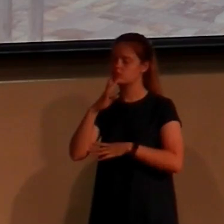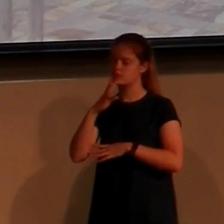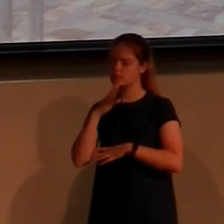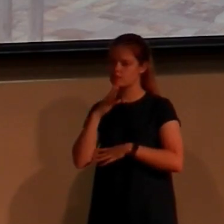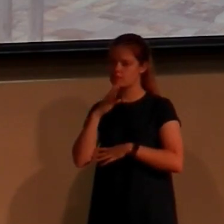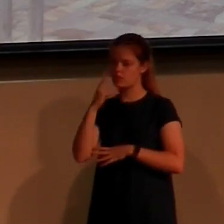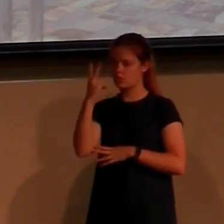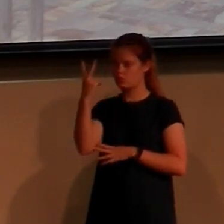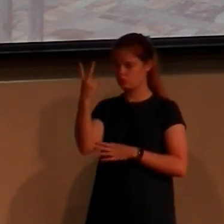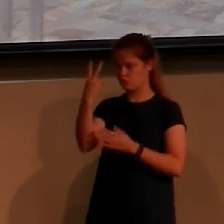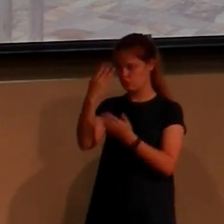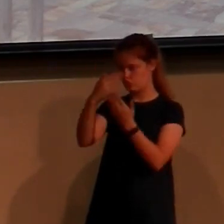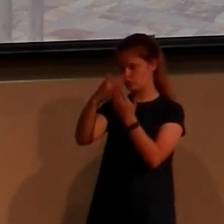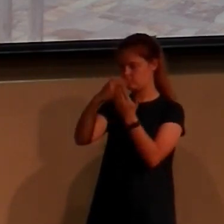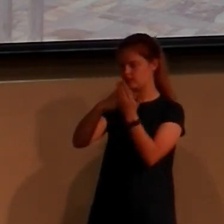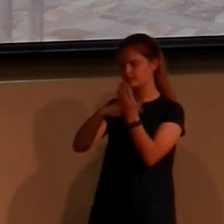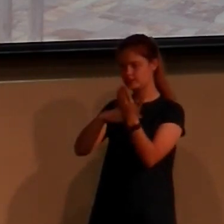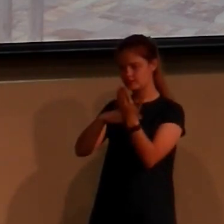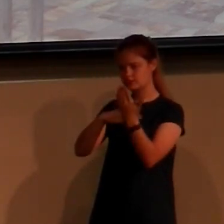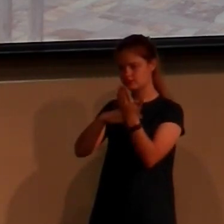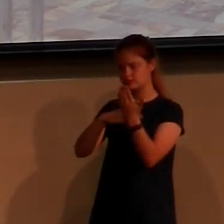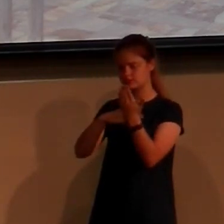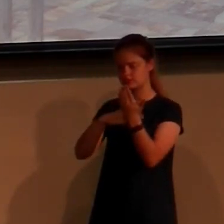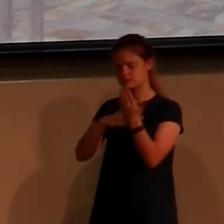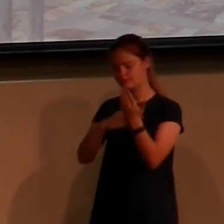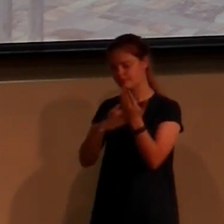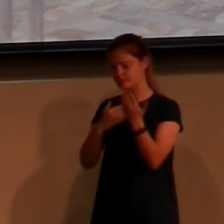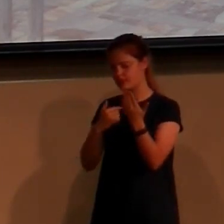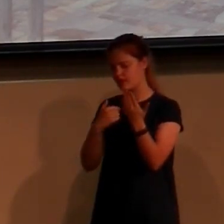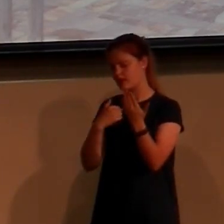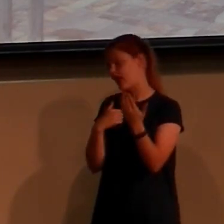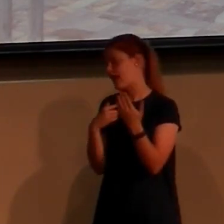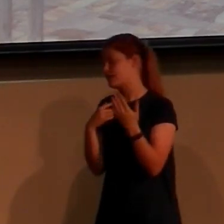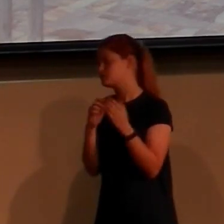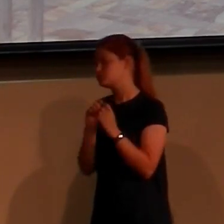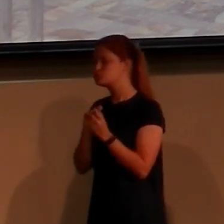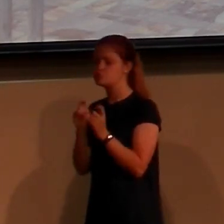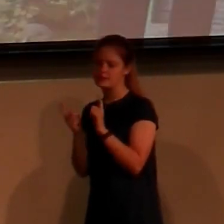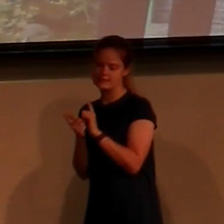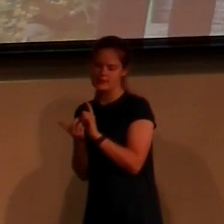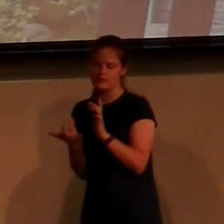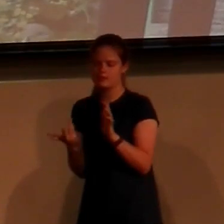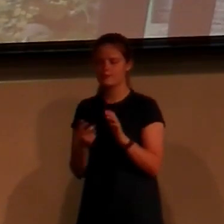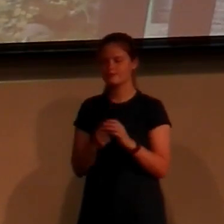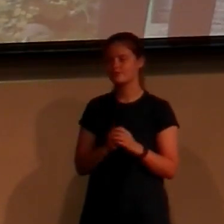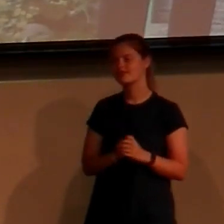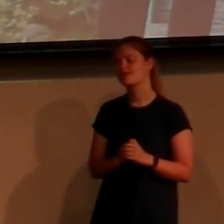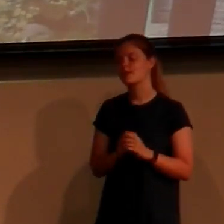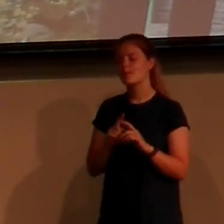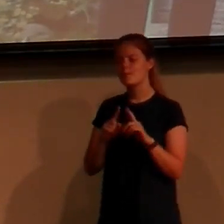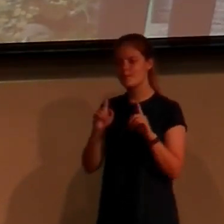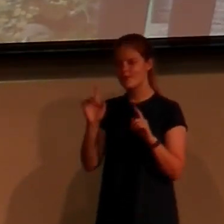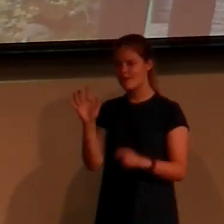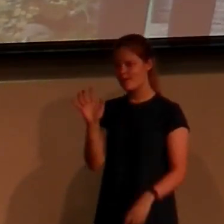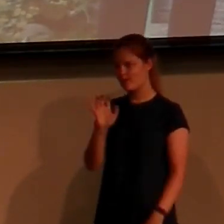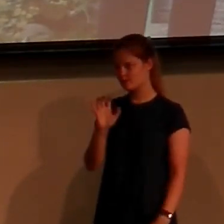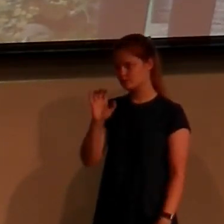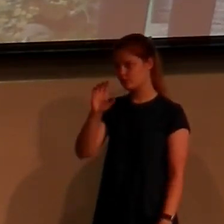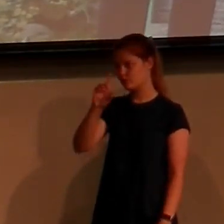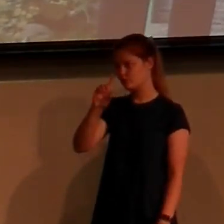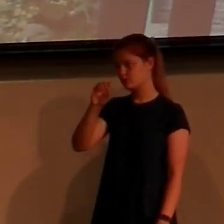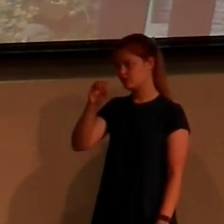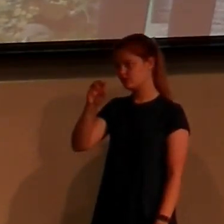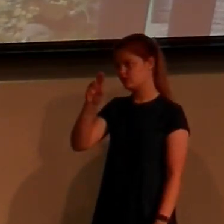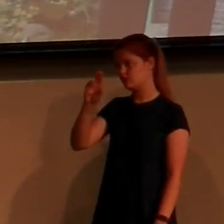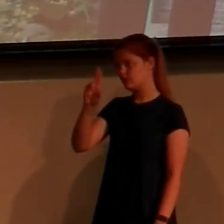2 lessons. And of course, I was the translator. But also, Doug